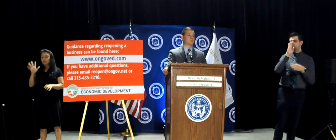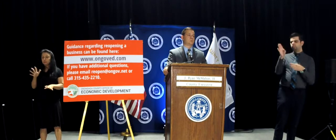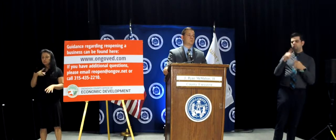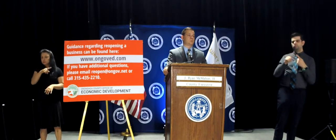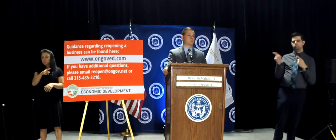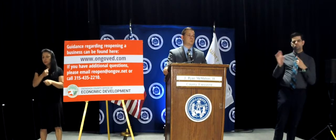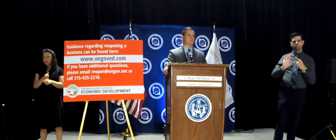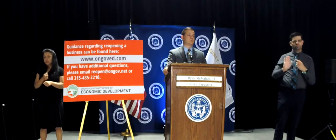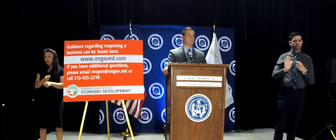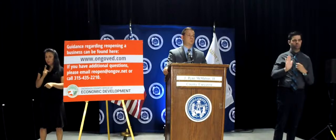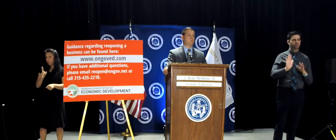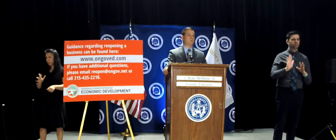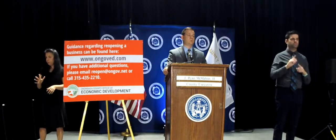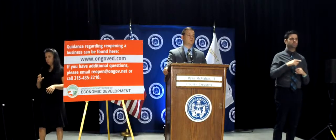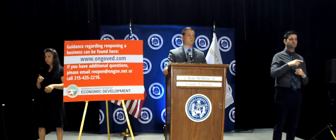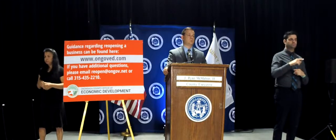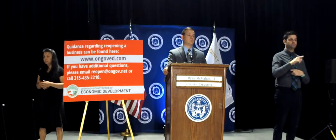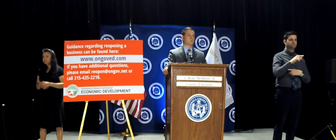to deal with,